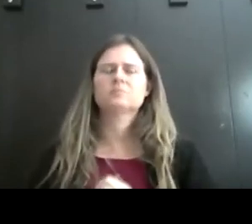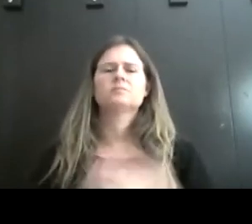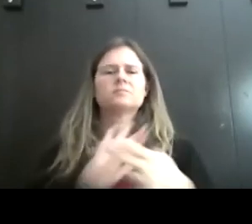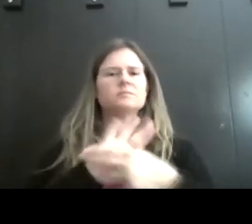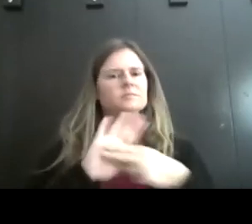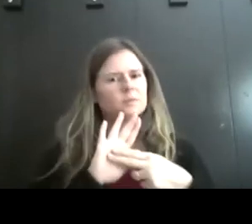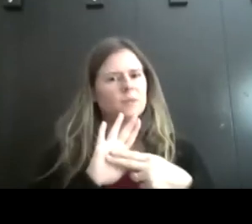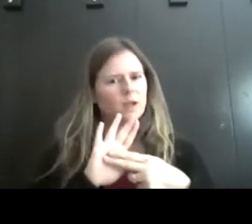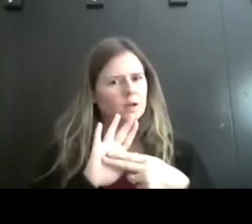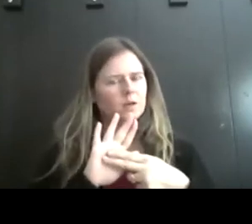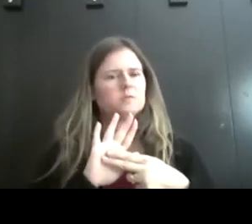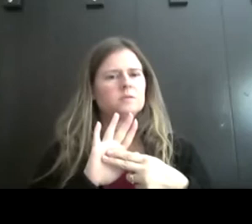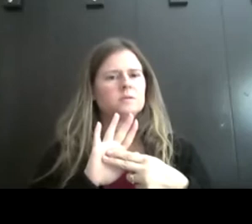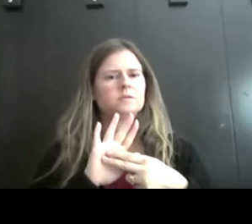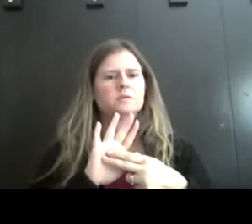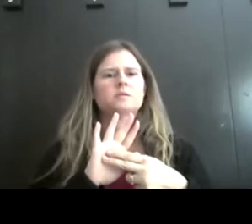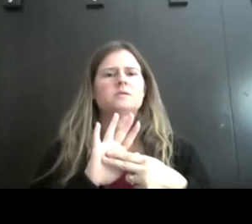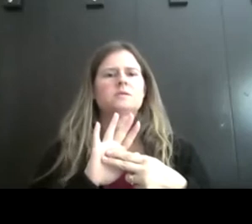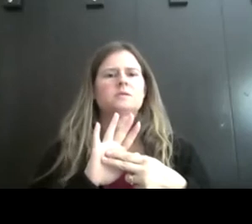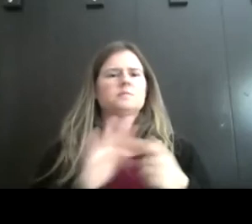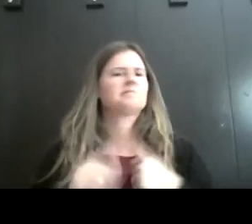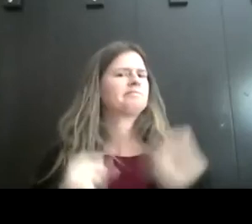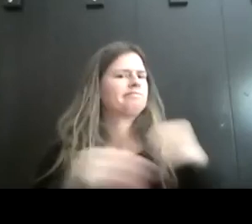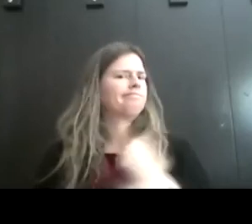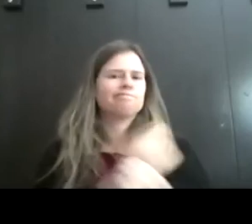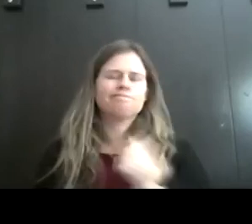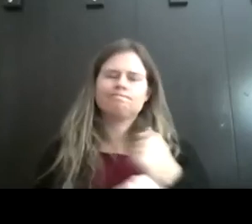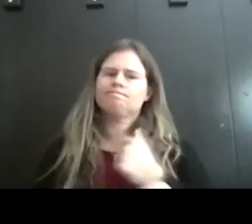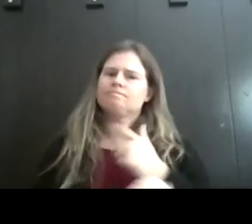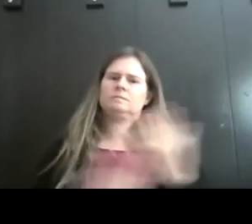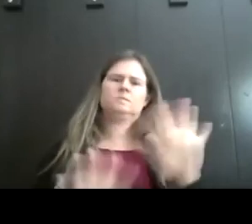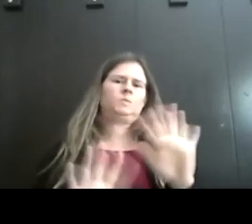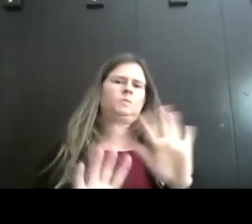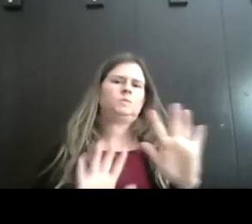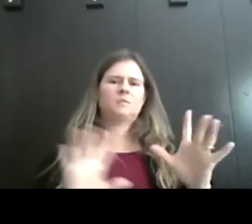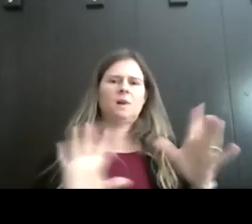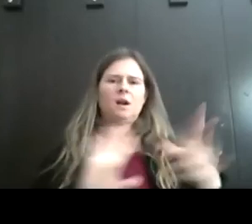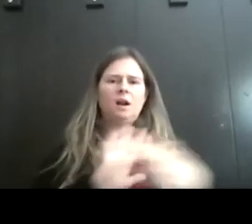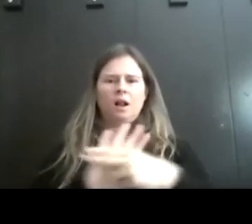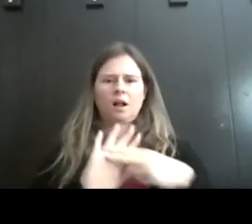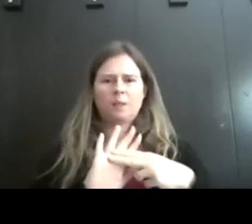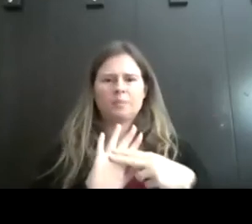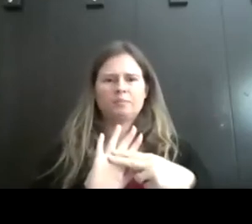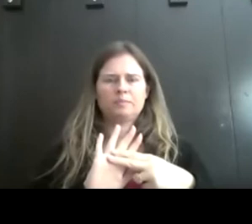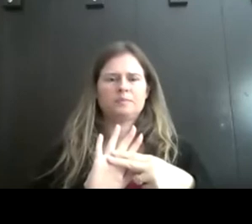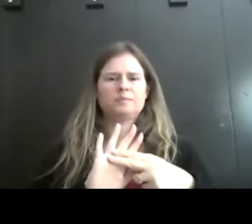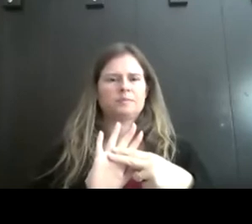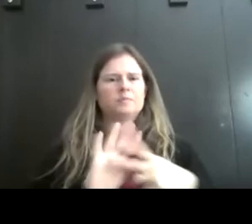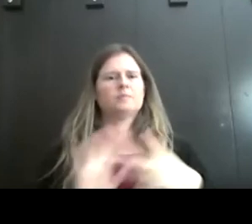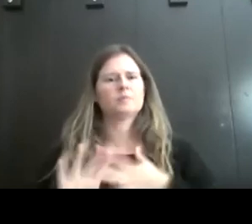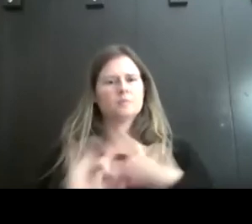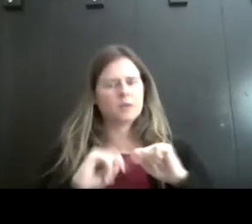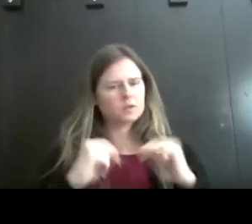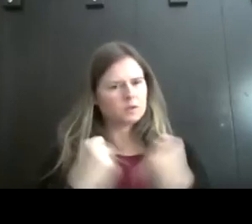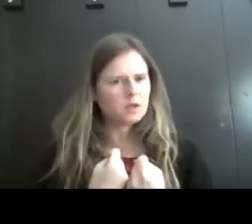that I've fought against all my life when people try to put labels on my tribes or put labels